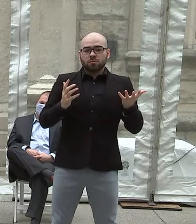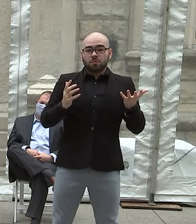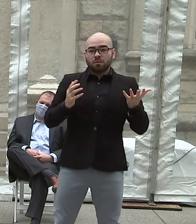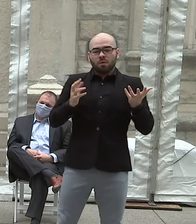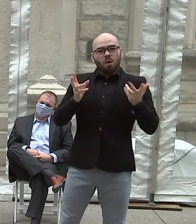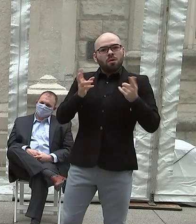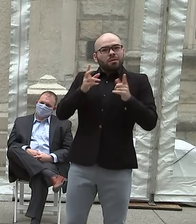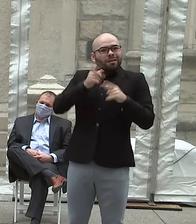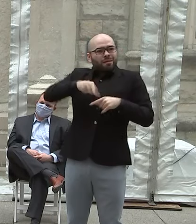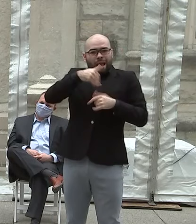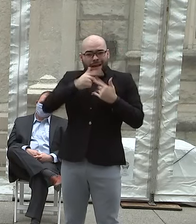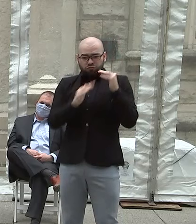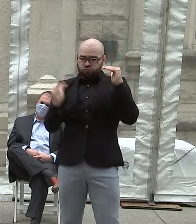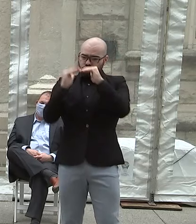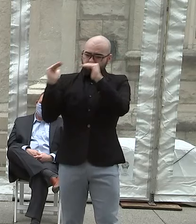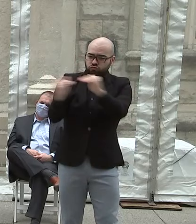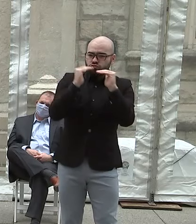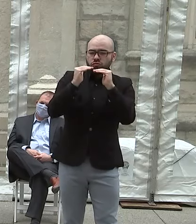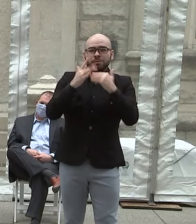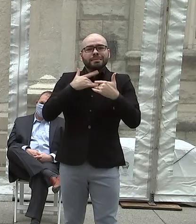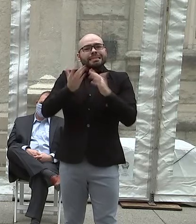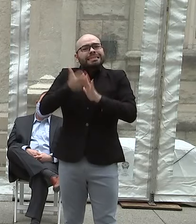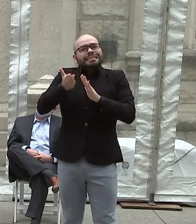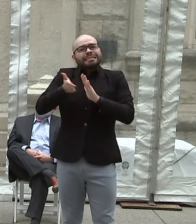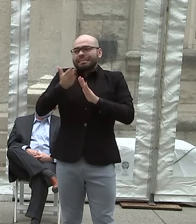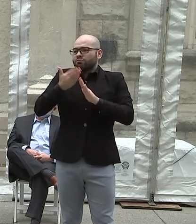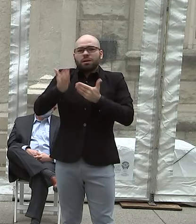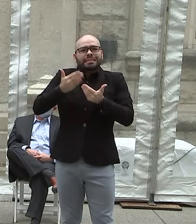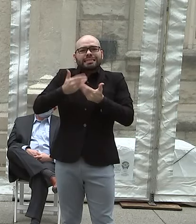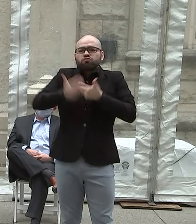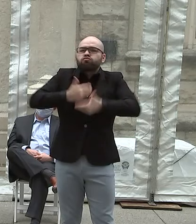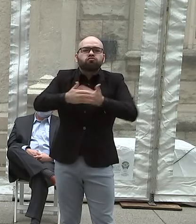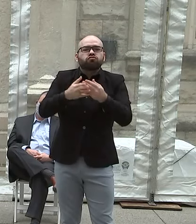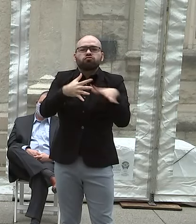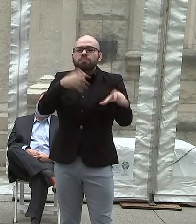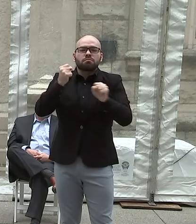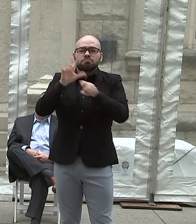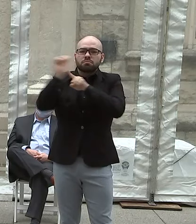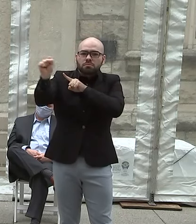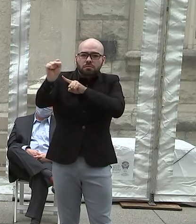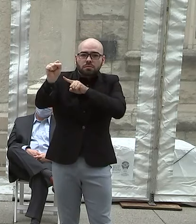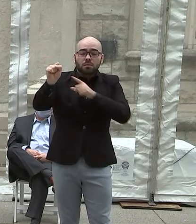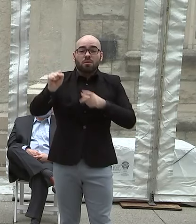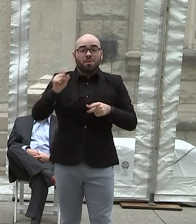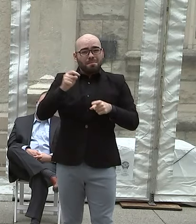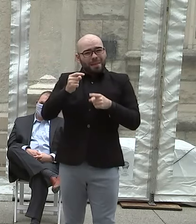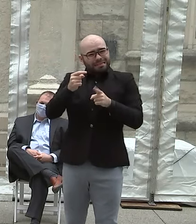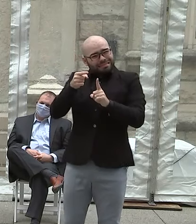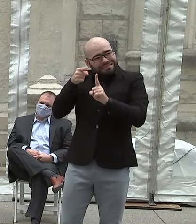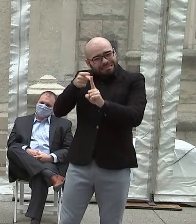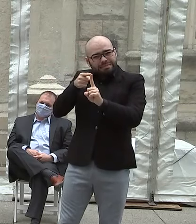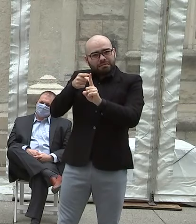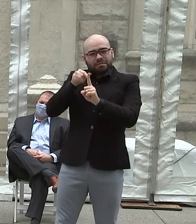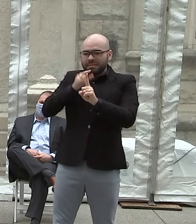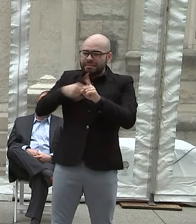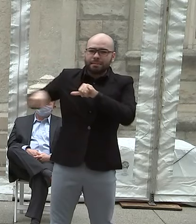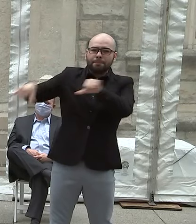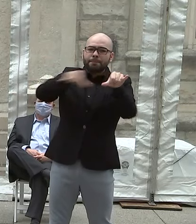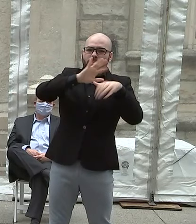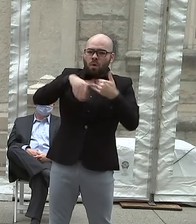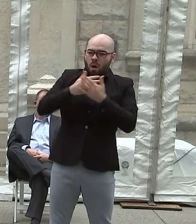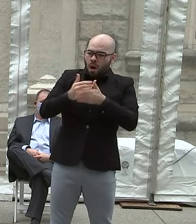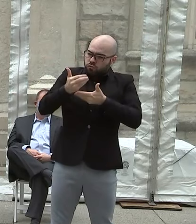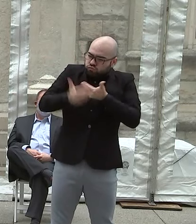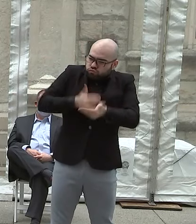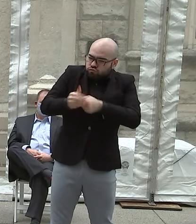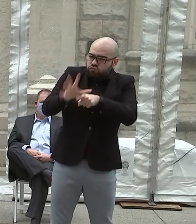perform the best. And for this to happen, we need to work together to drive this change. Bringing together leaders across Illinois'